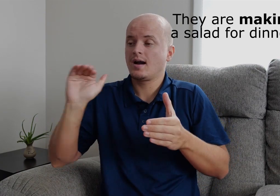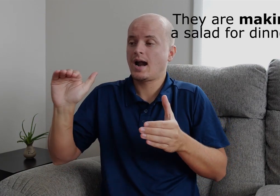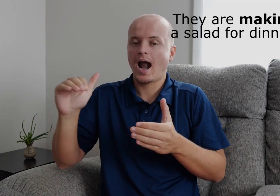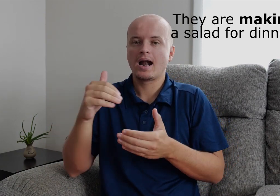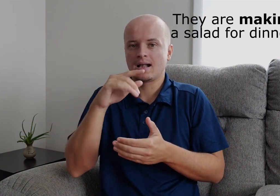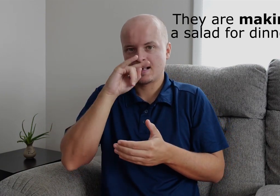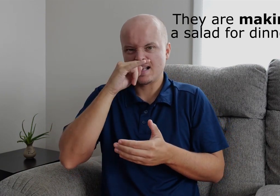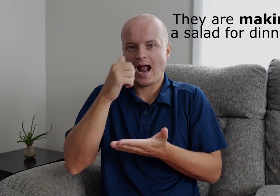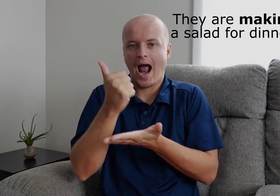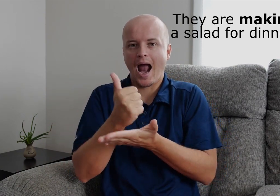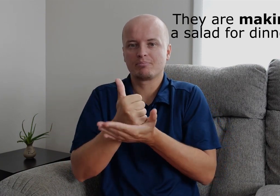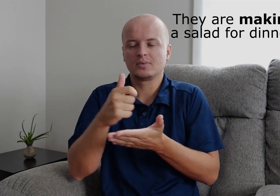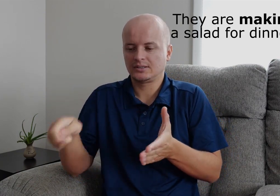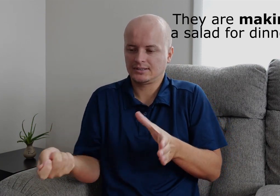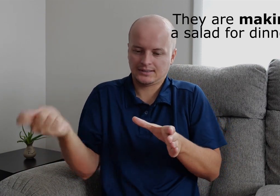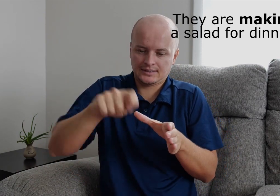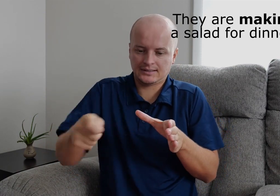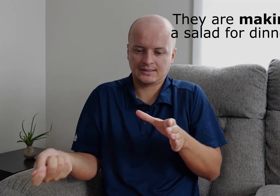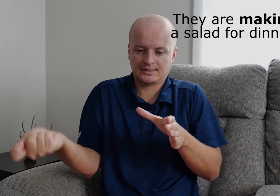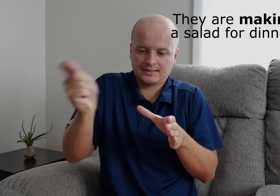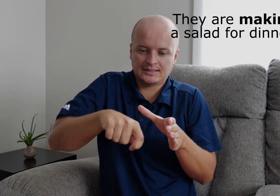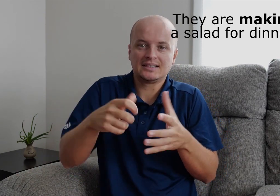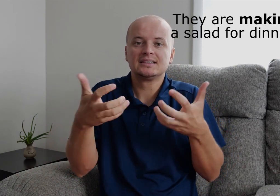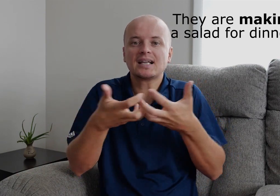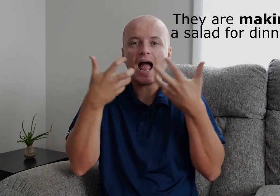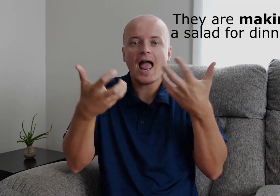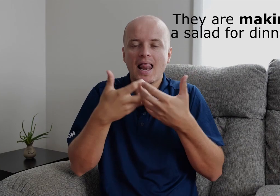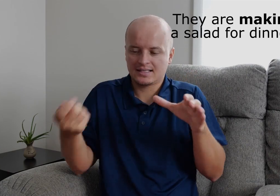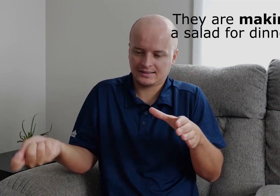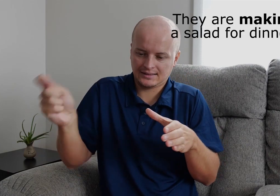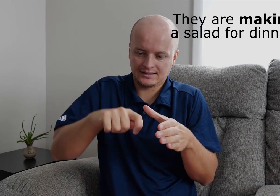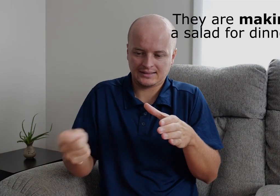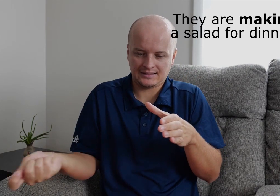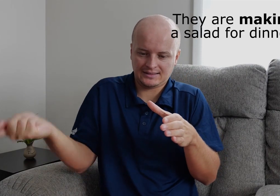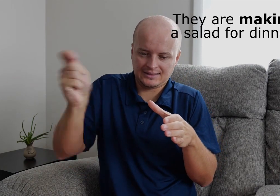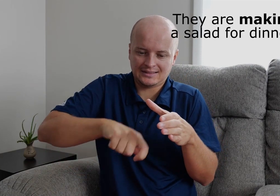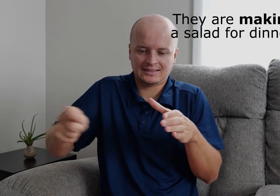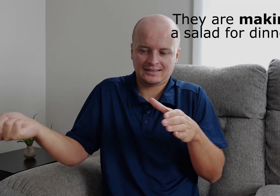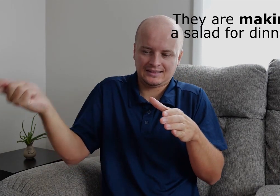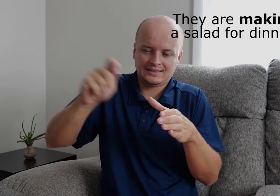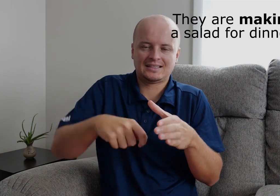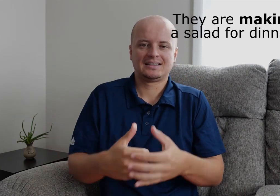The mom has a bowl. The girl is using a spoon to help make the salad.